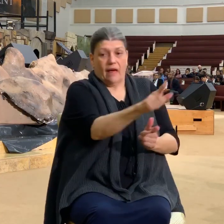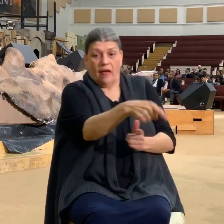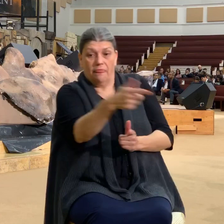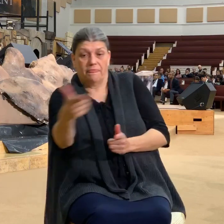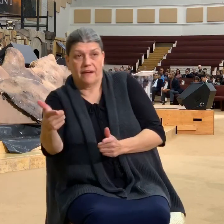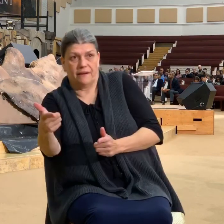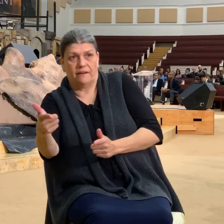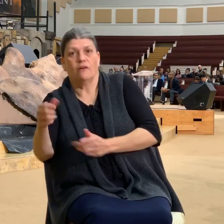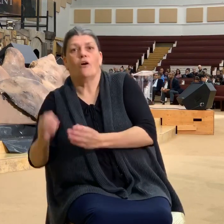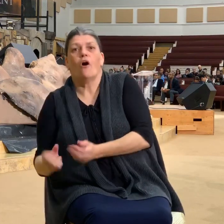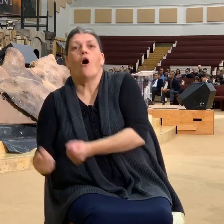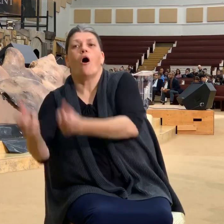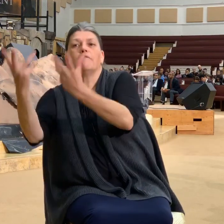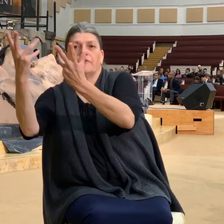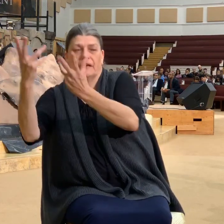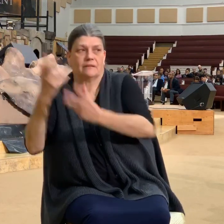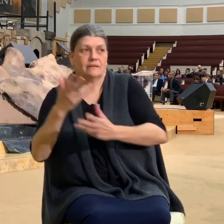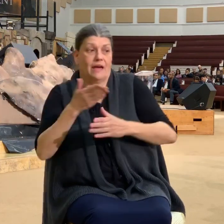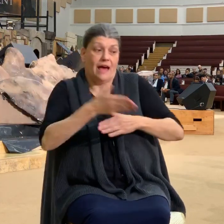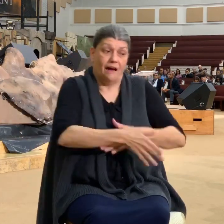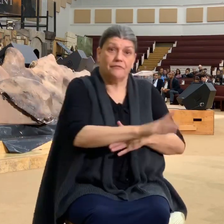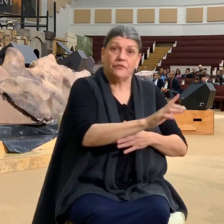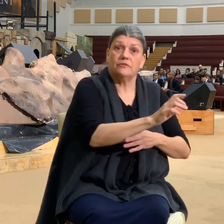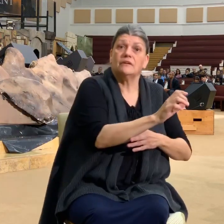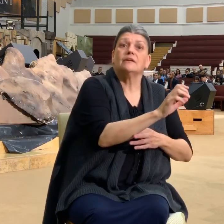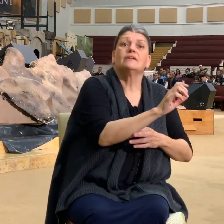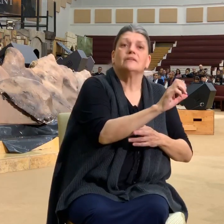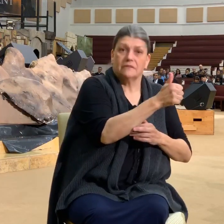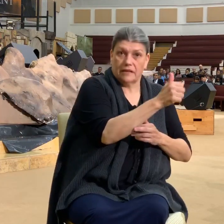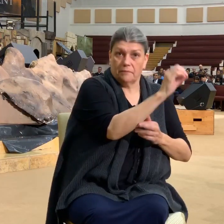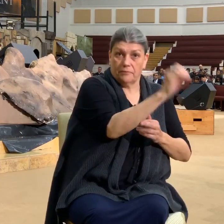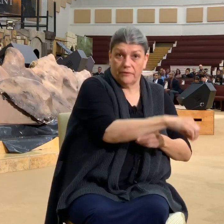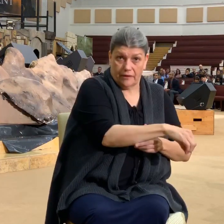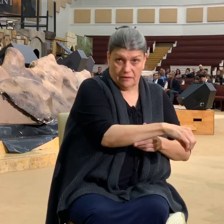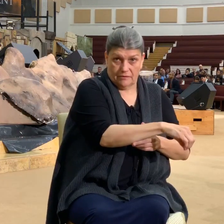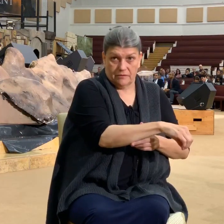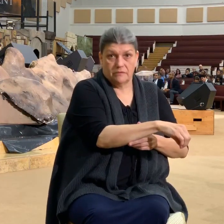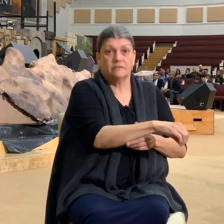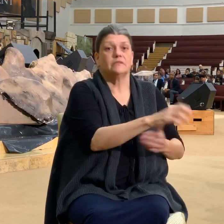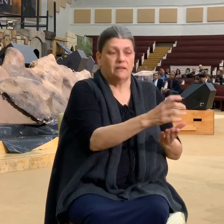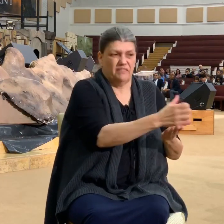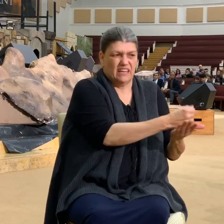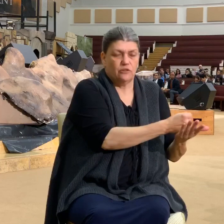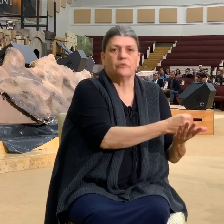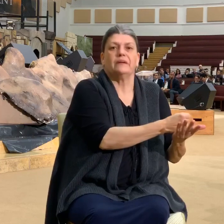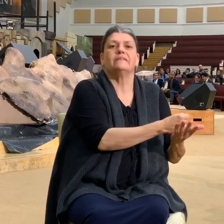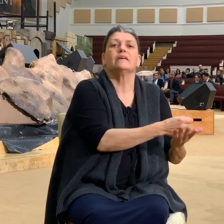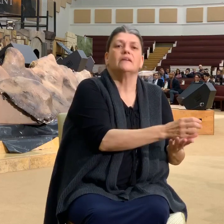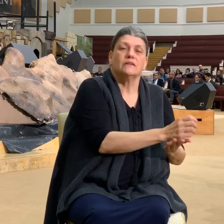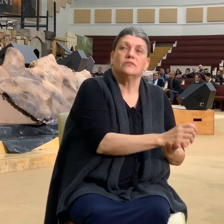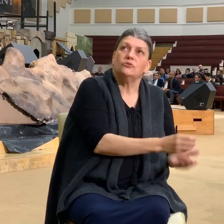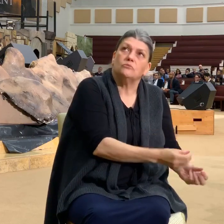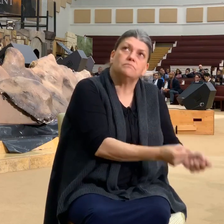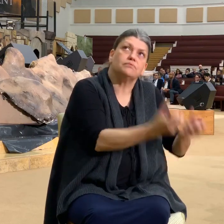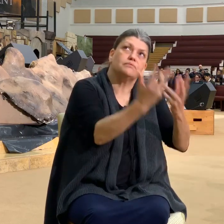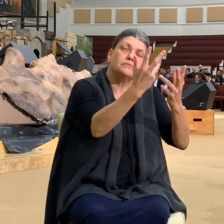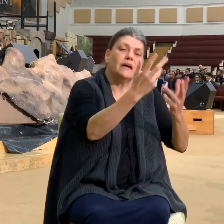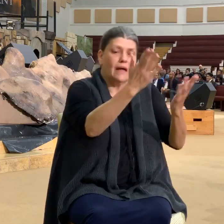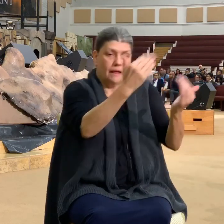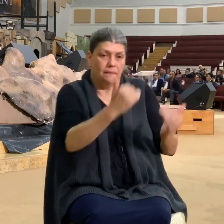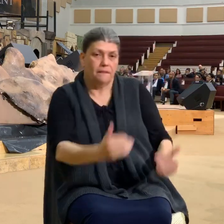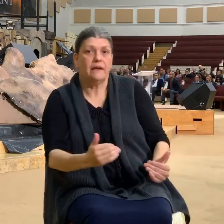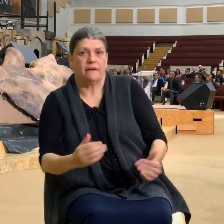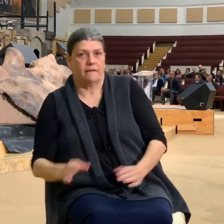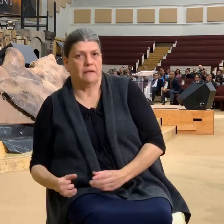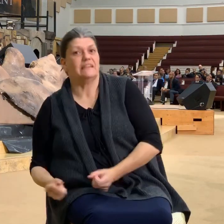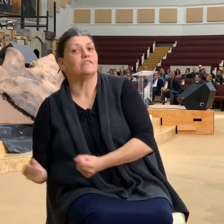tithing. When you have given 10% of your increase, then your offering does not start until that tithing has